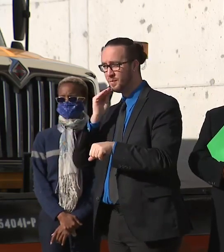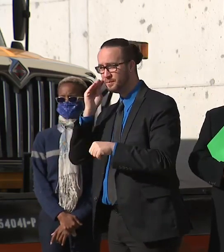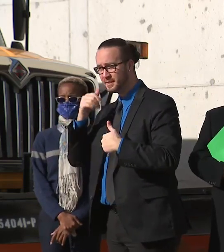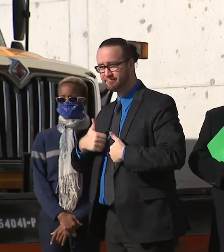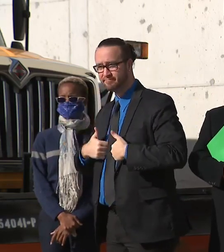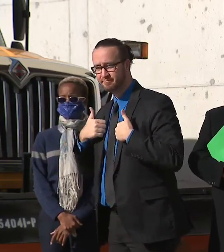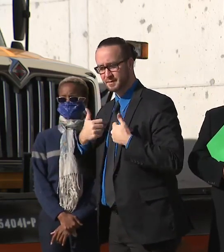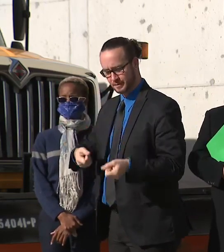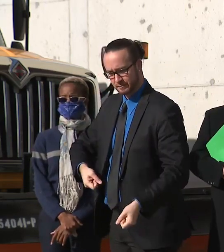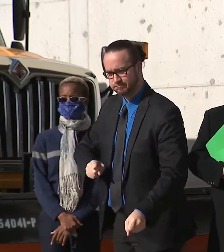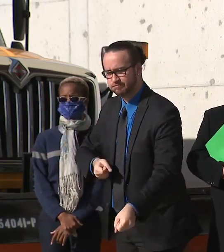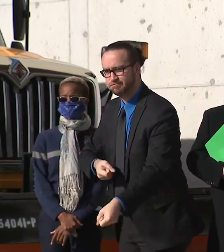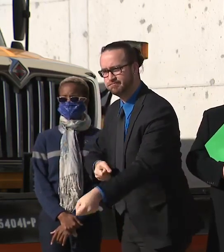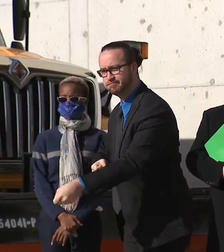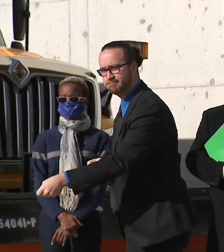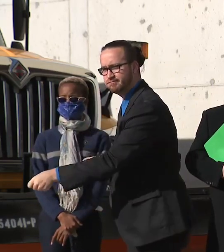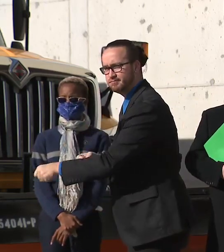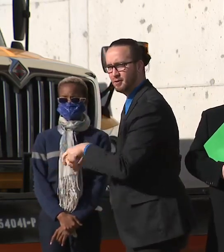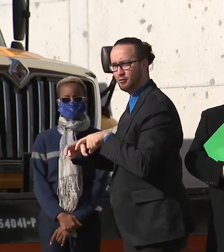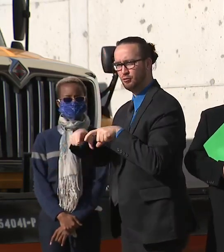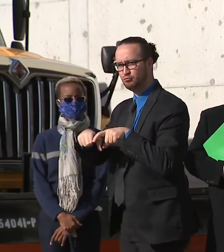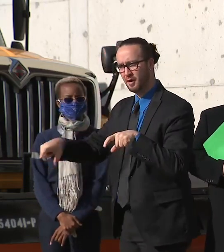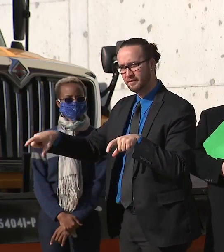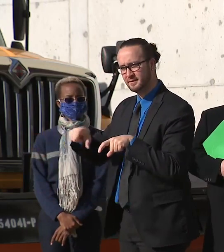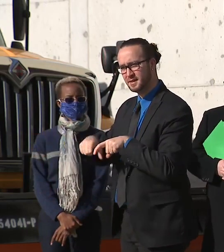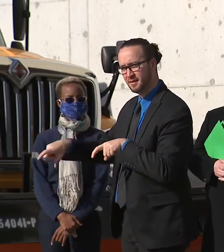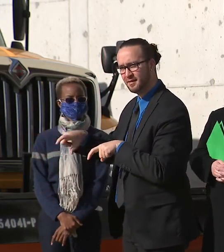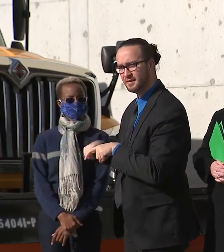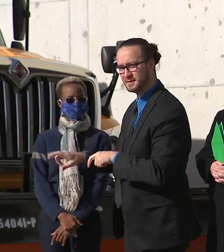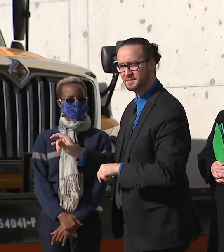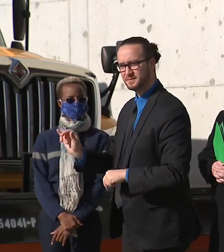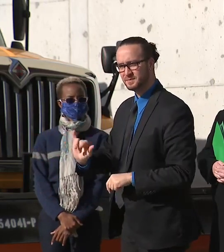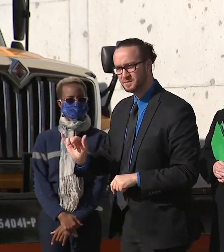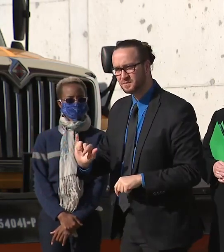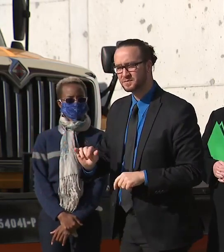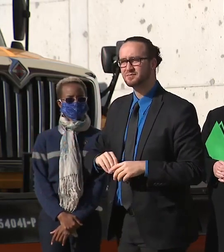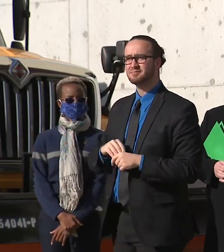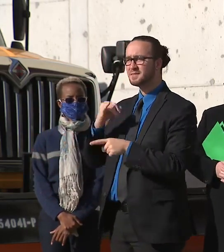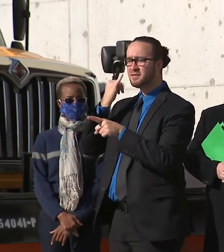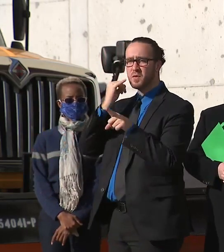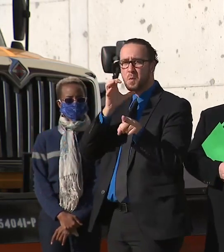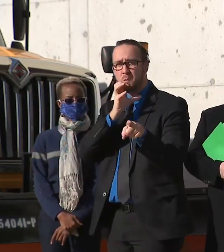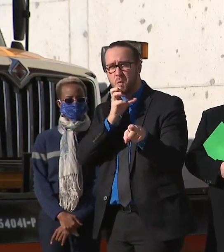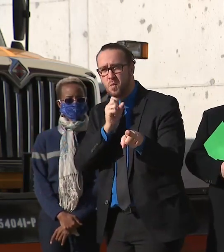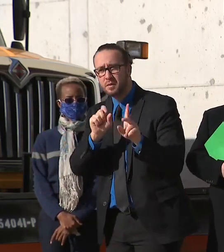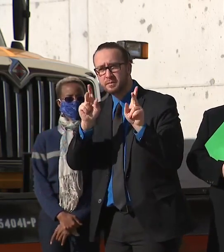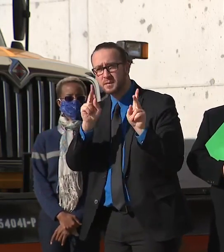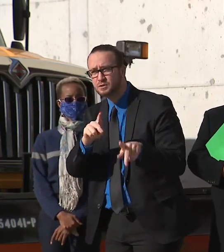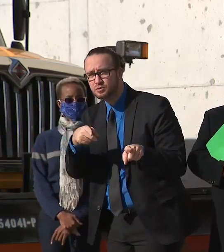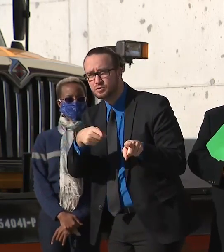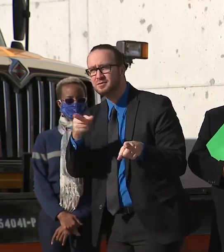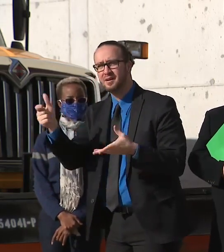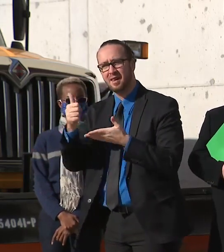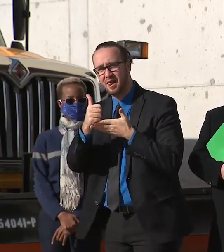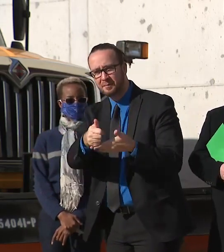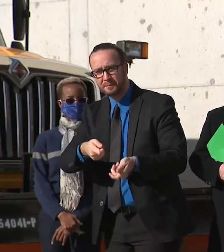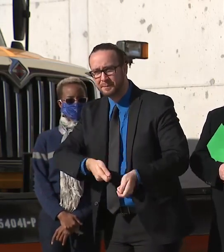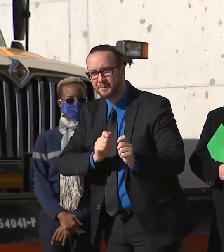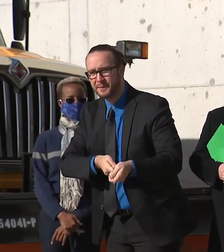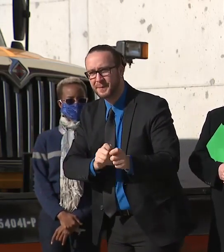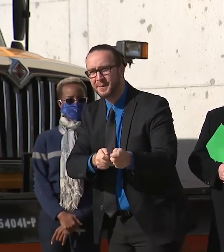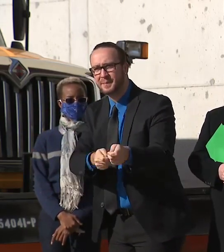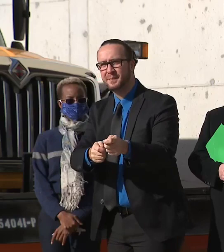especially those who are seniors or we know might have conditions that prevent them from doing that. Be a good neighbor and do that because that's